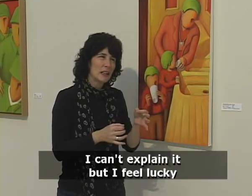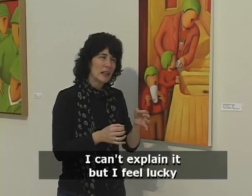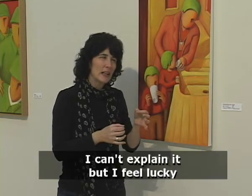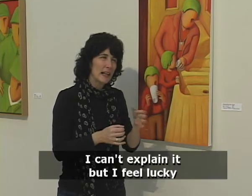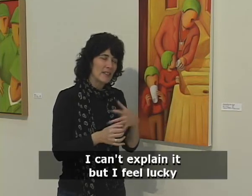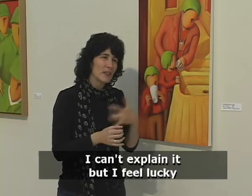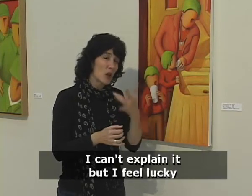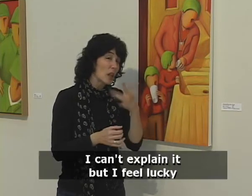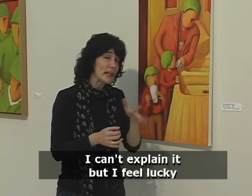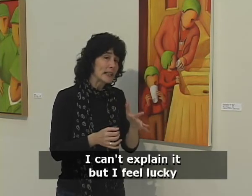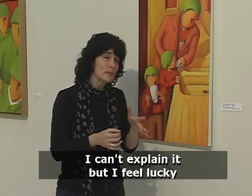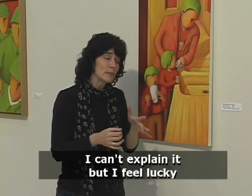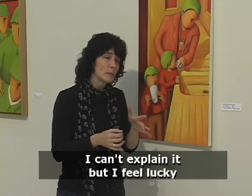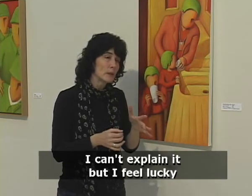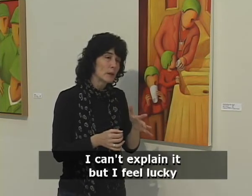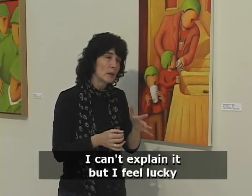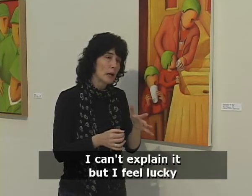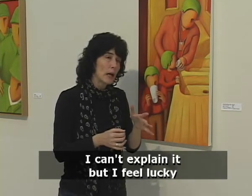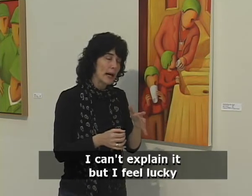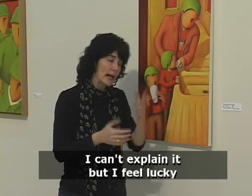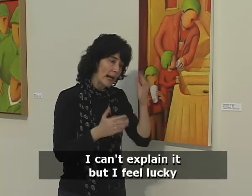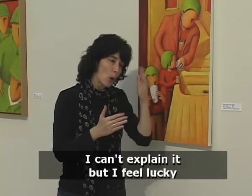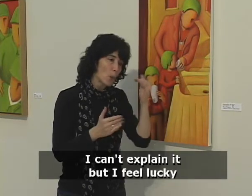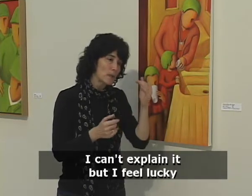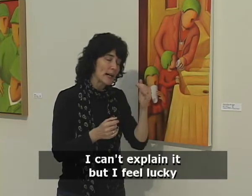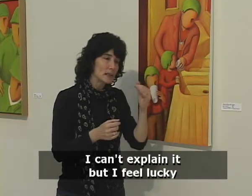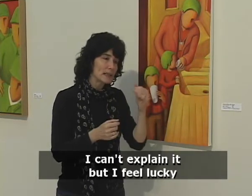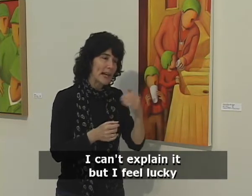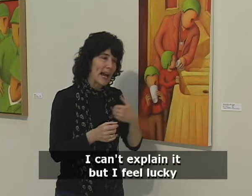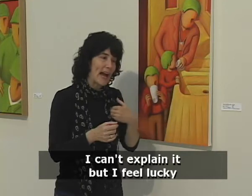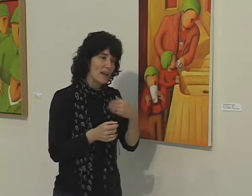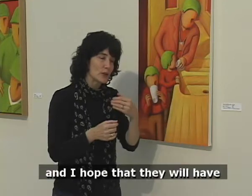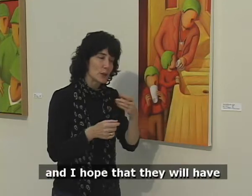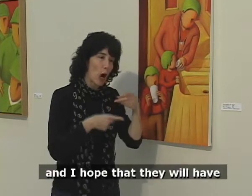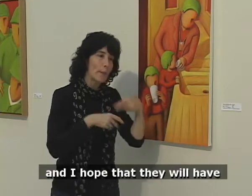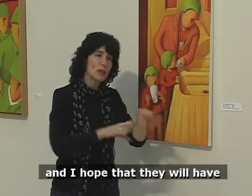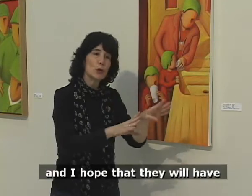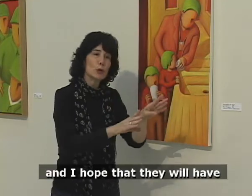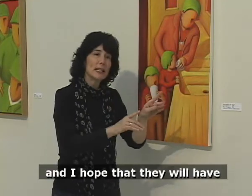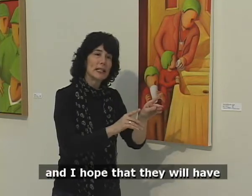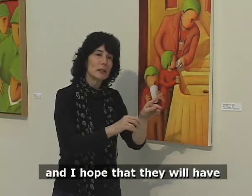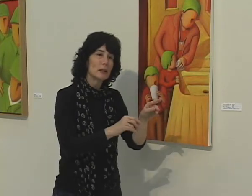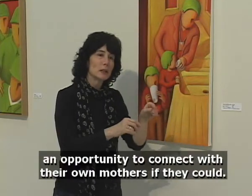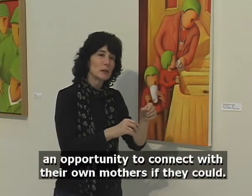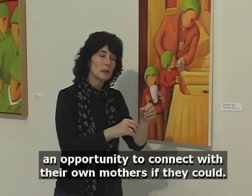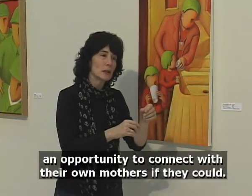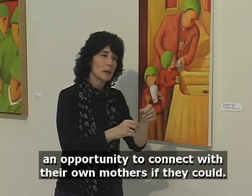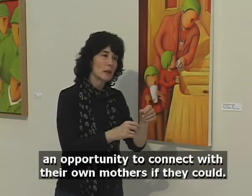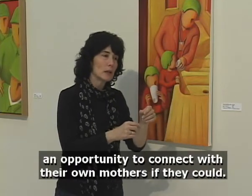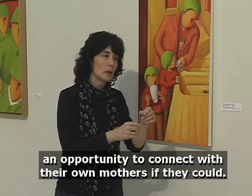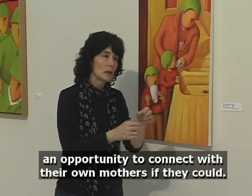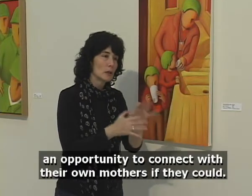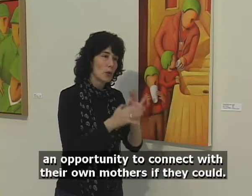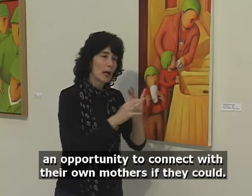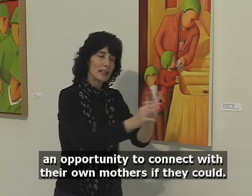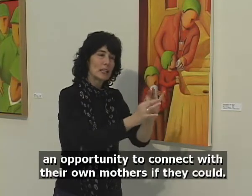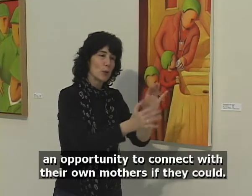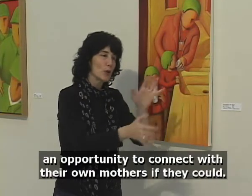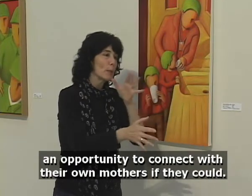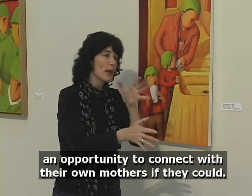can't explain it, but I feel lucky, and I hope that they'll have an opportunity to connect